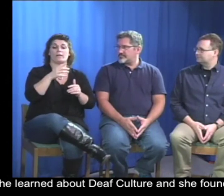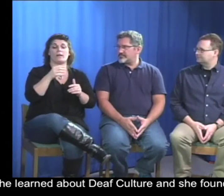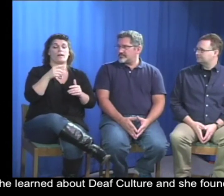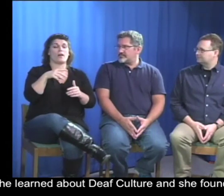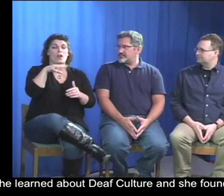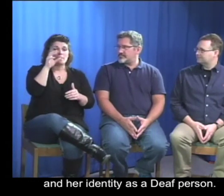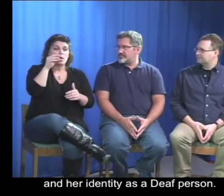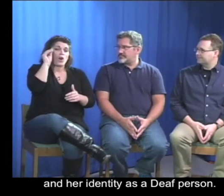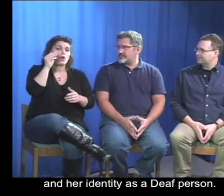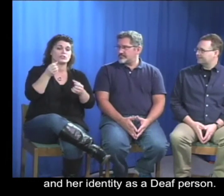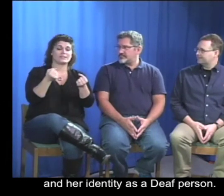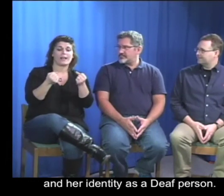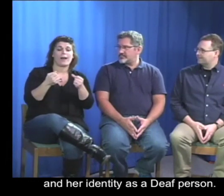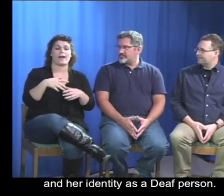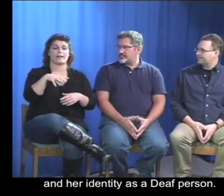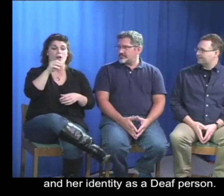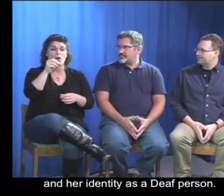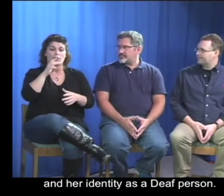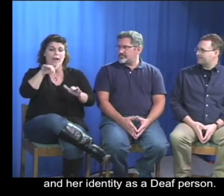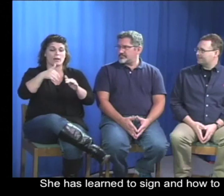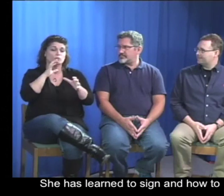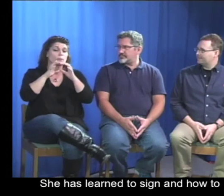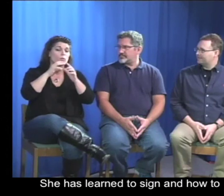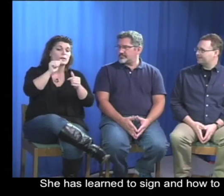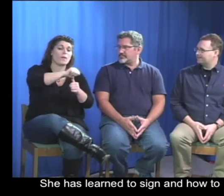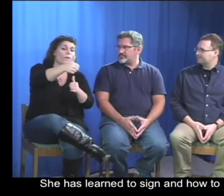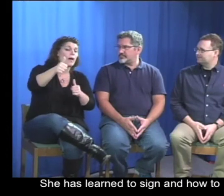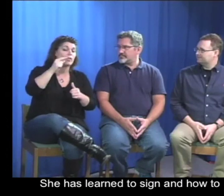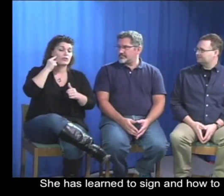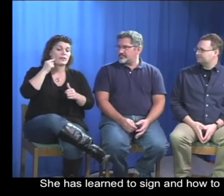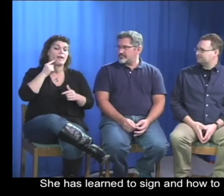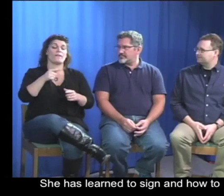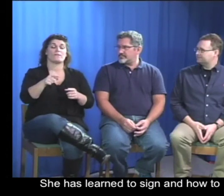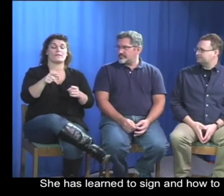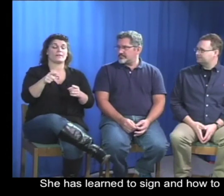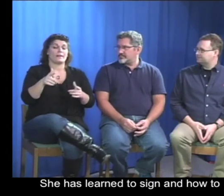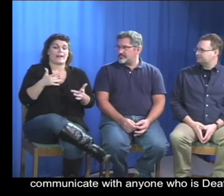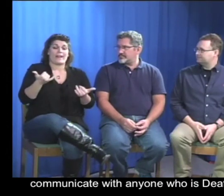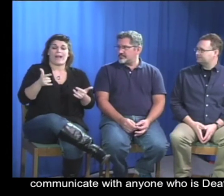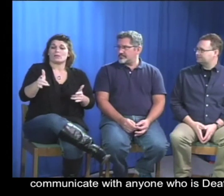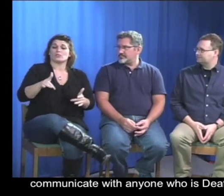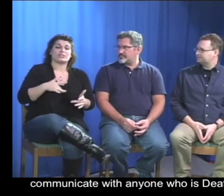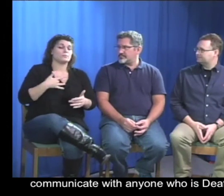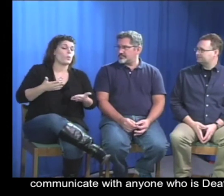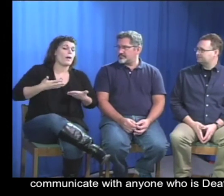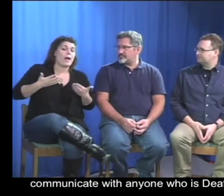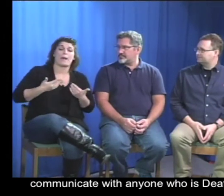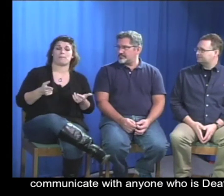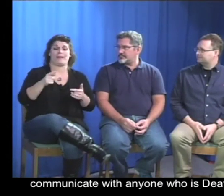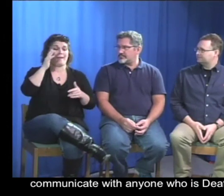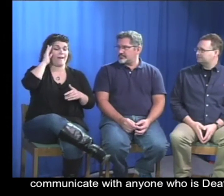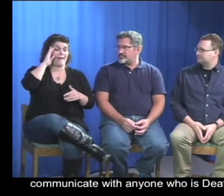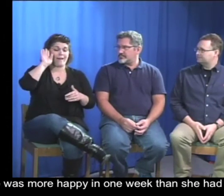identity as a deaf person. She has learned to sign and how to communicate with anyone who is deaf. She's more